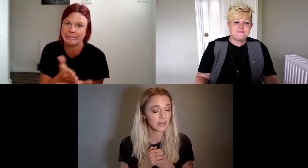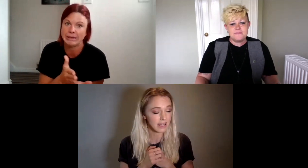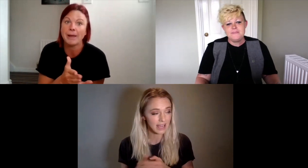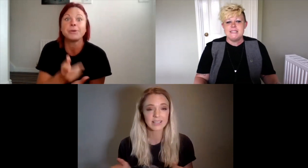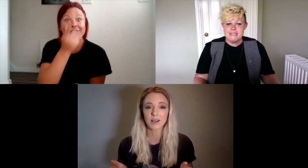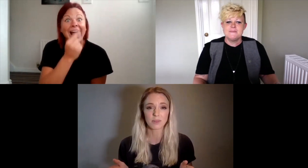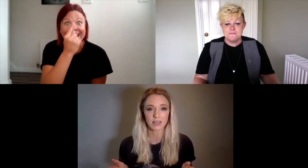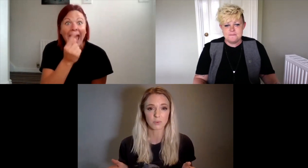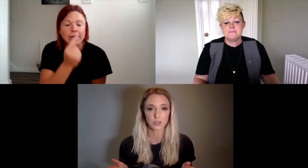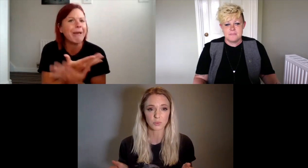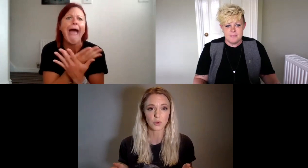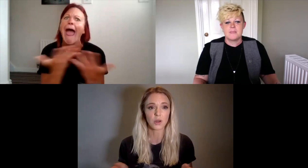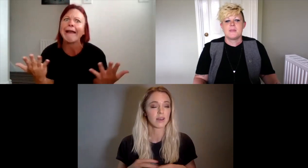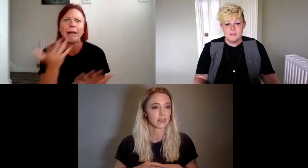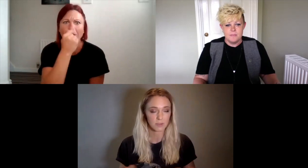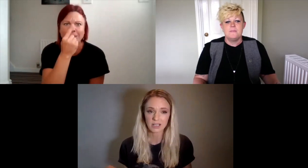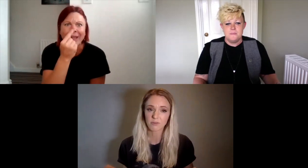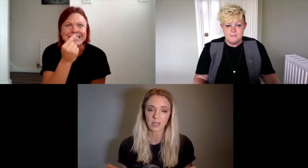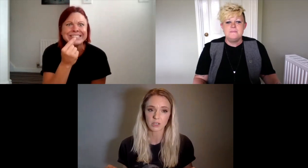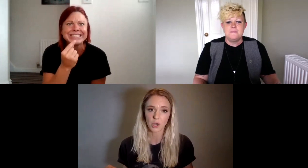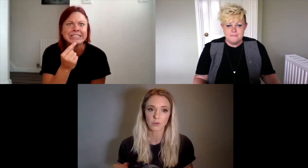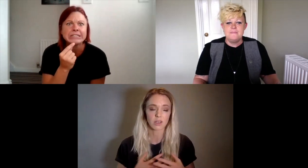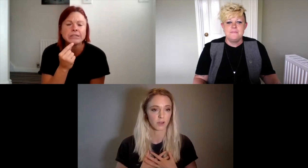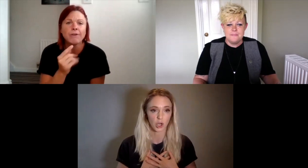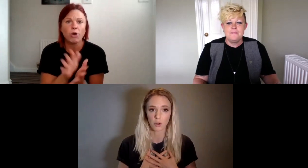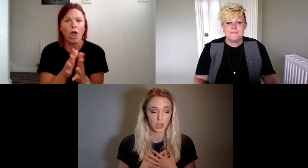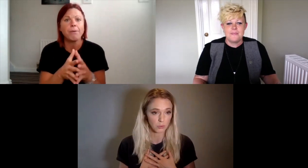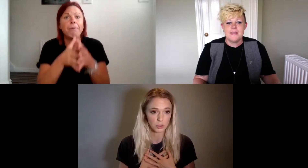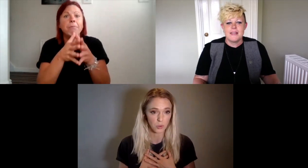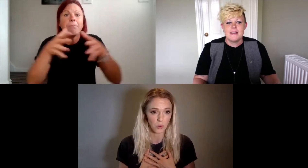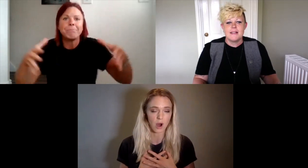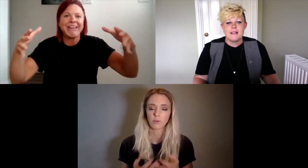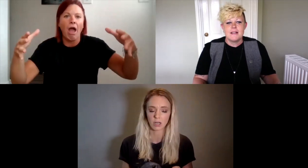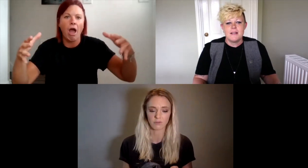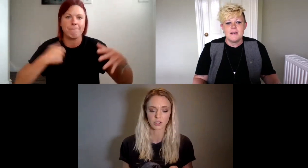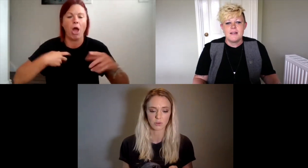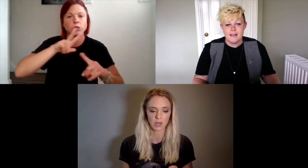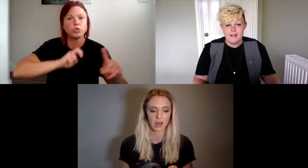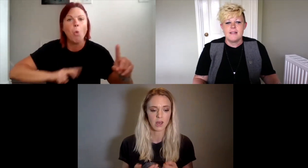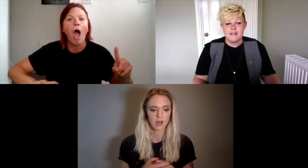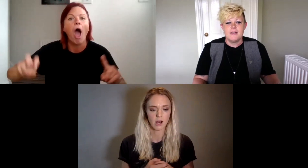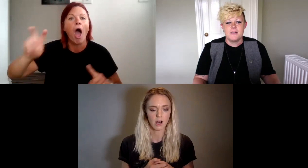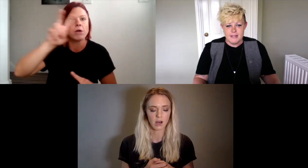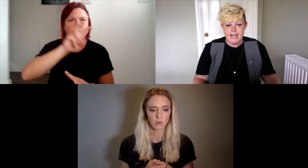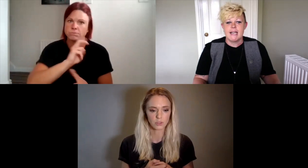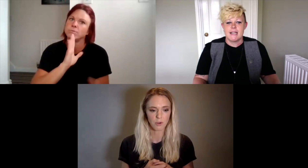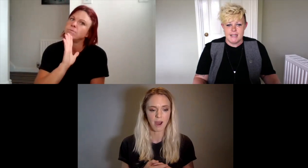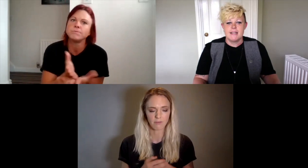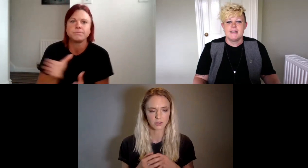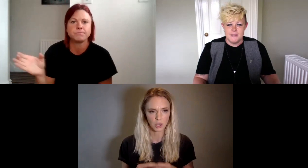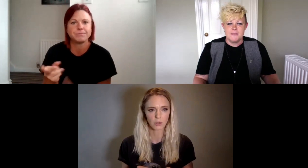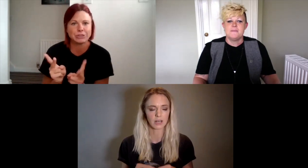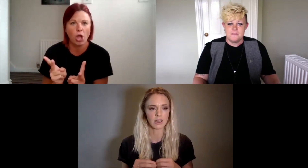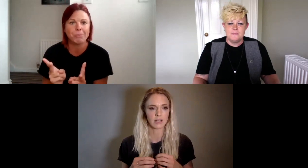But anytime that's possible, especially for bigger shows, if I go on my own tour, I would love to do that. I also